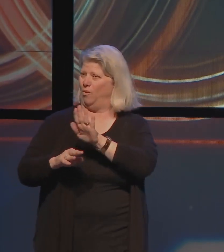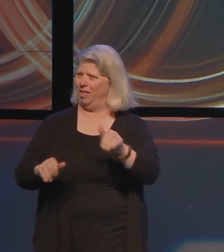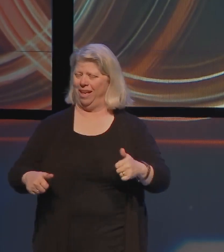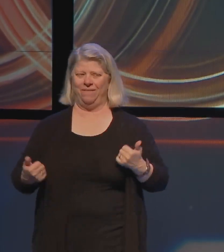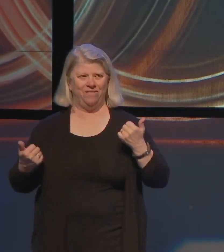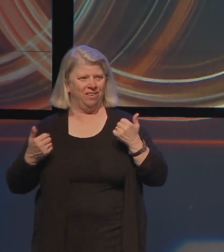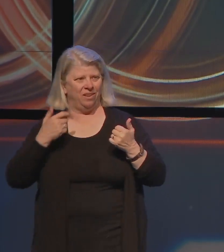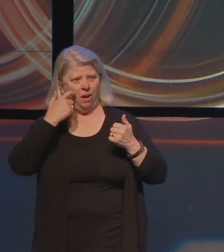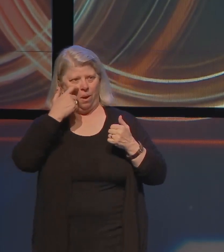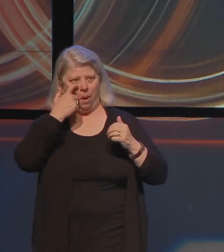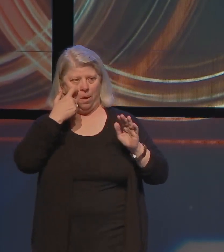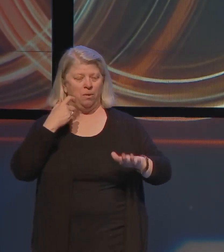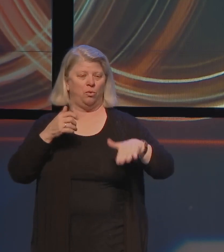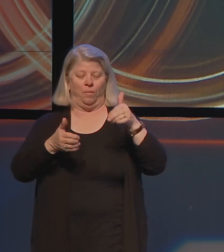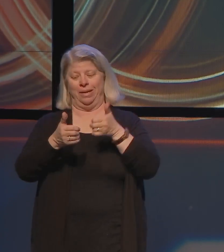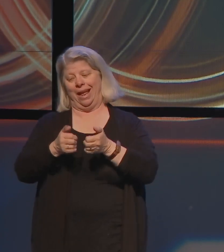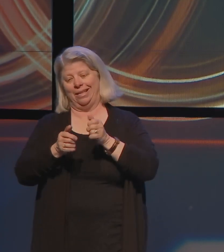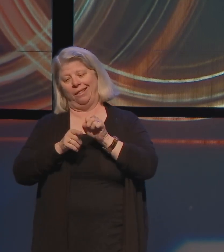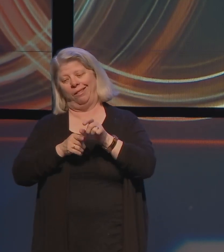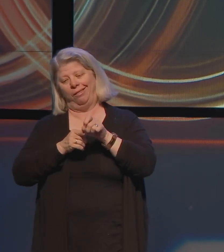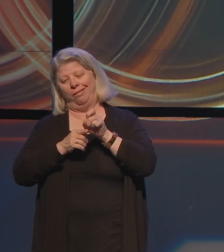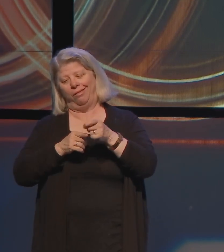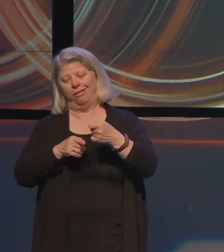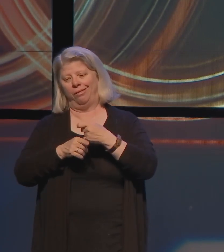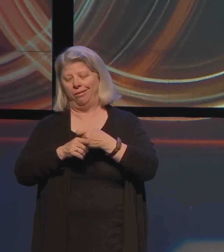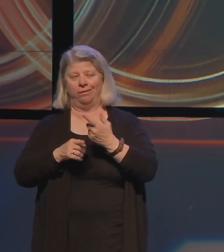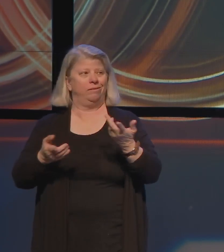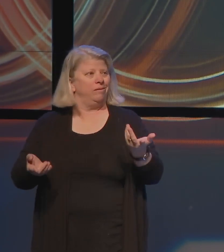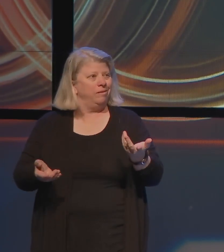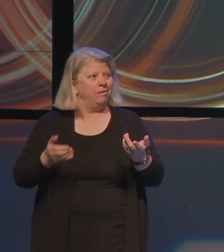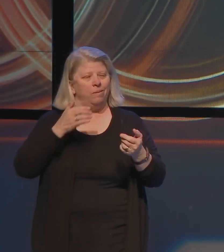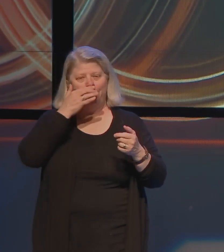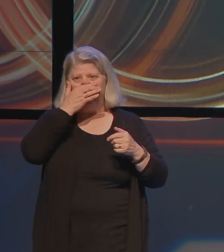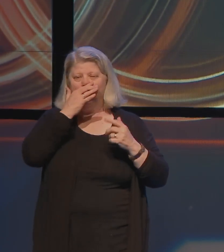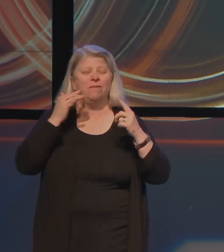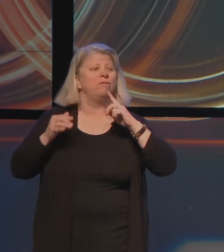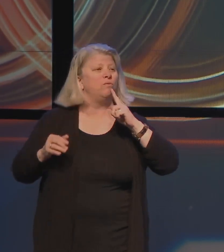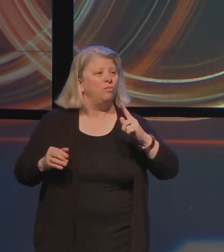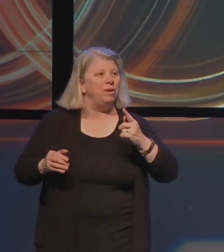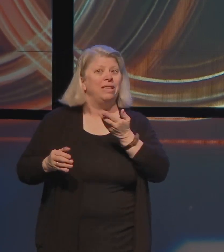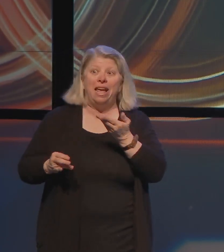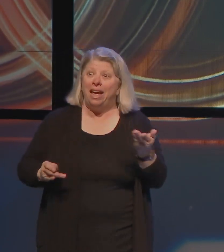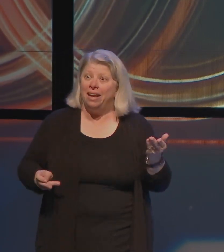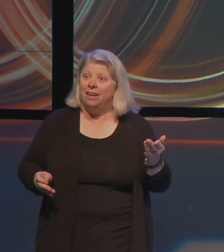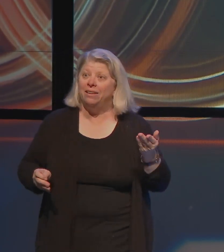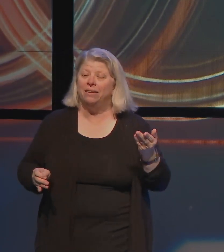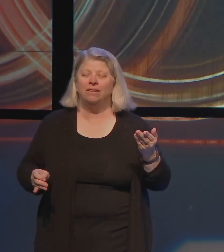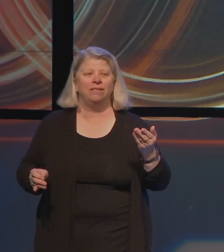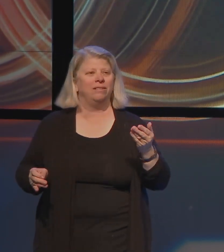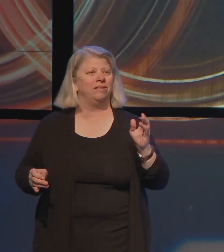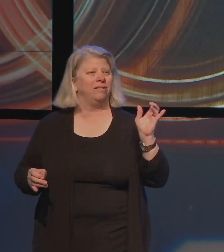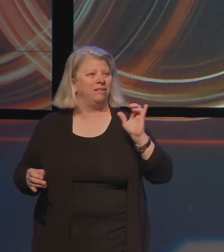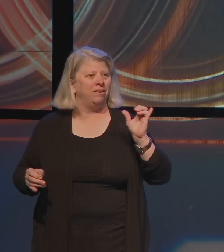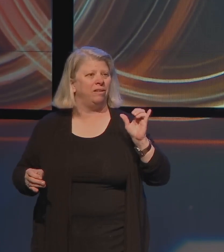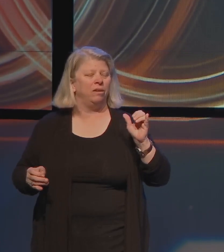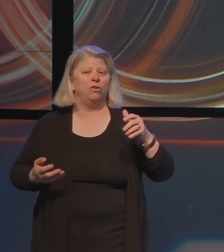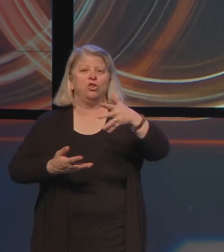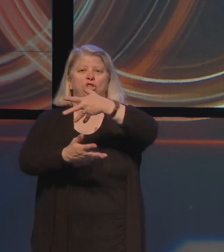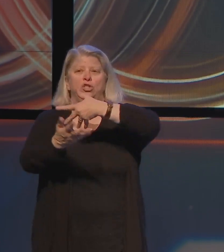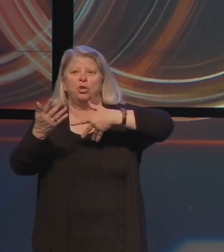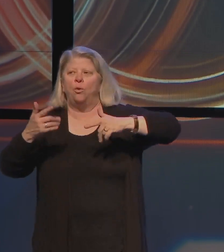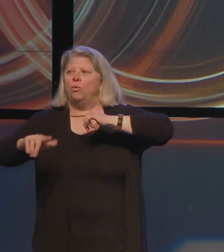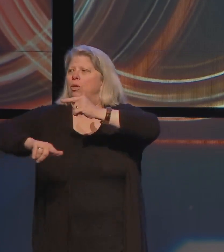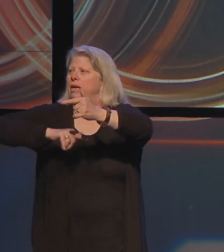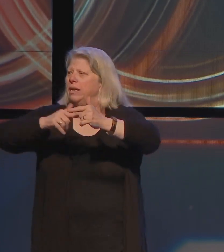life. You've grown up with text messages, right? And it's a real thing. That the social